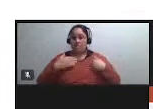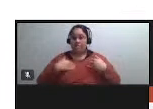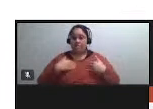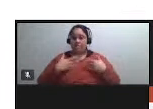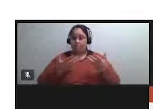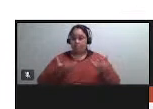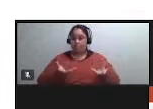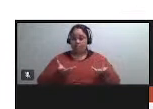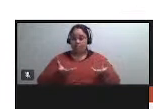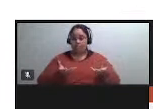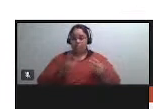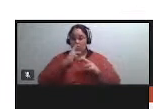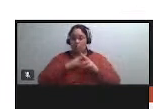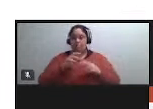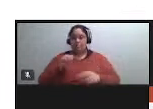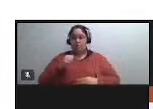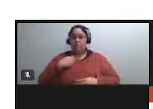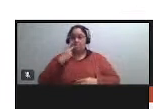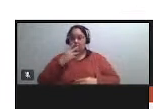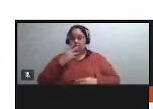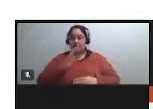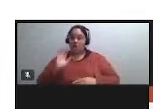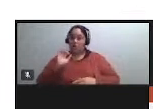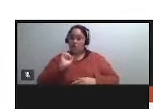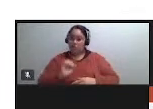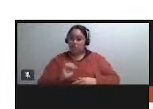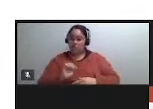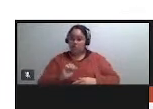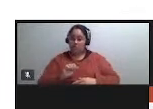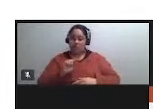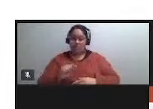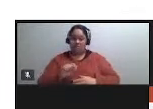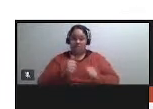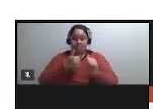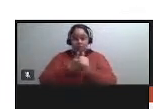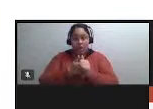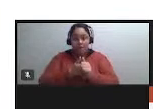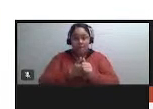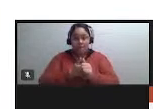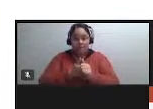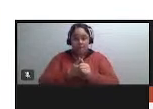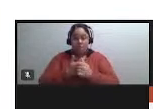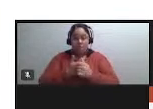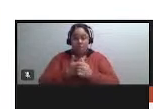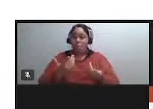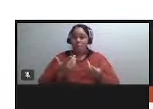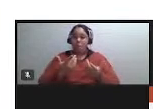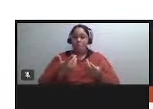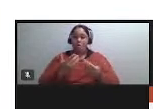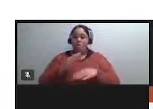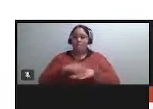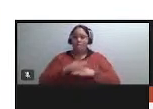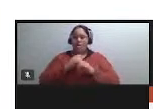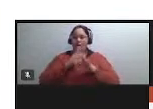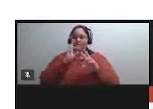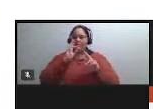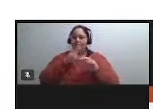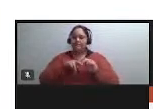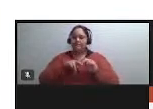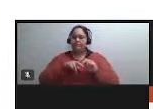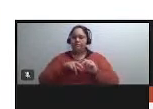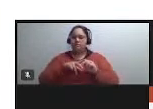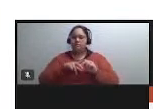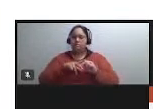administration? Honorable Maseko, I see your hand. Is that a follow-up? Or you wanted to provide some clarity on one of